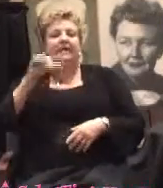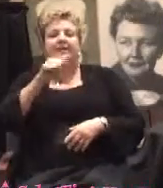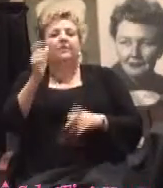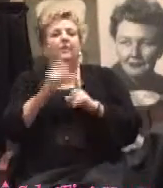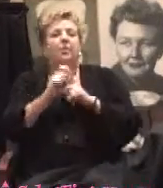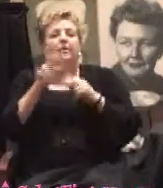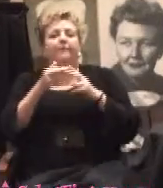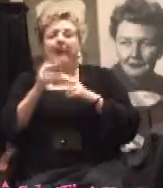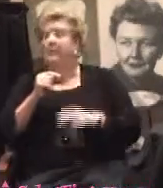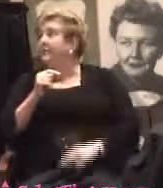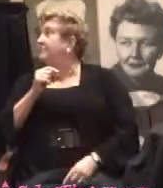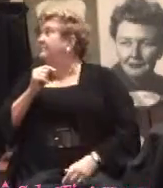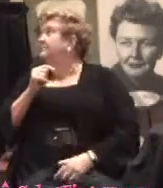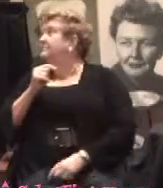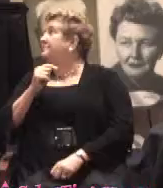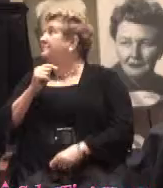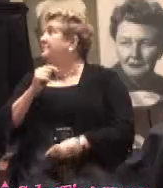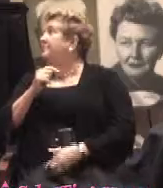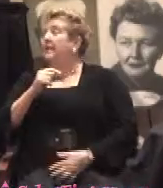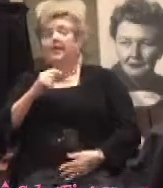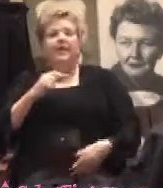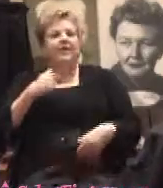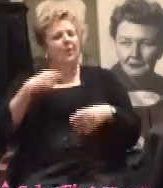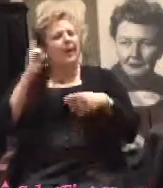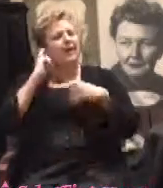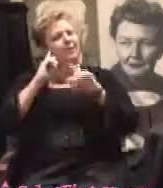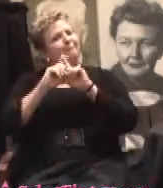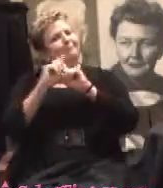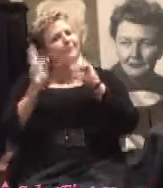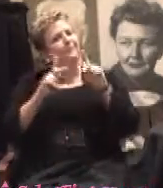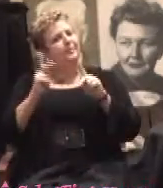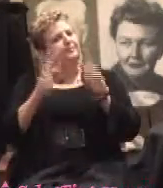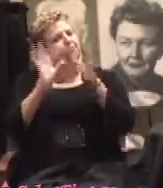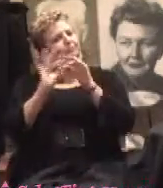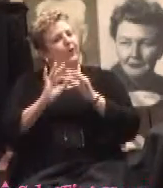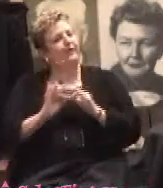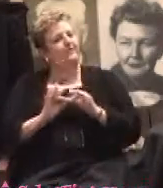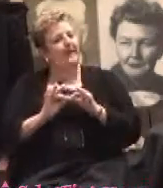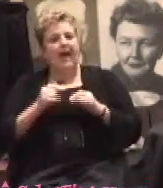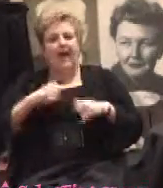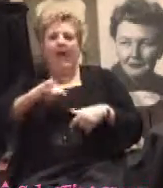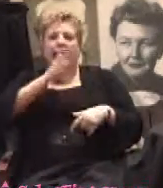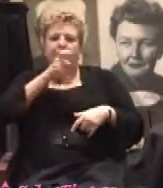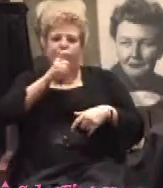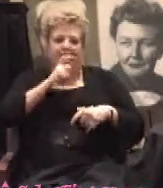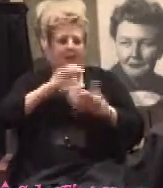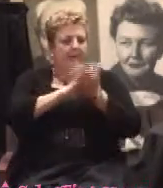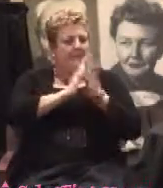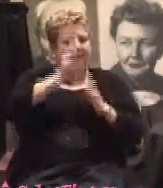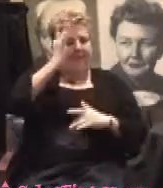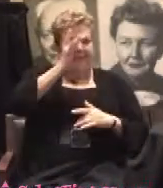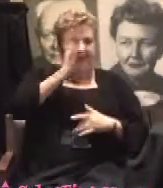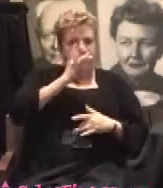I get the chance to hear a lot of people speak, and they say, you know, I drank, I got deathly ill, but I couldn't wait to do it again.